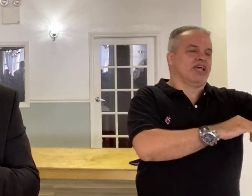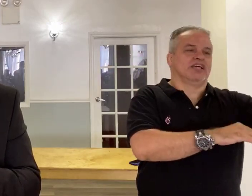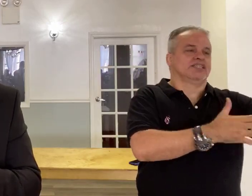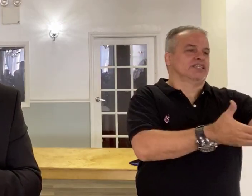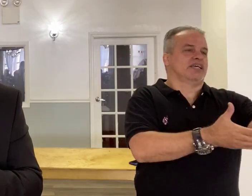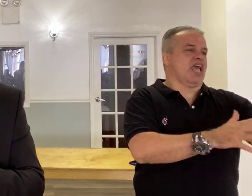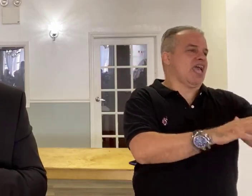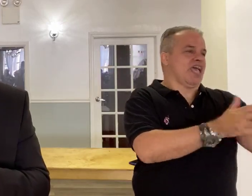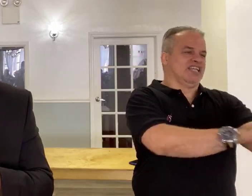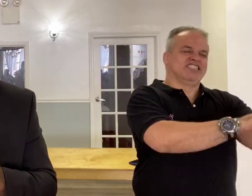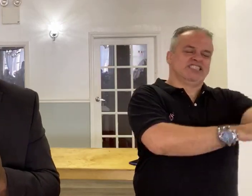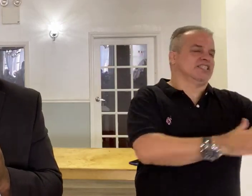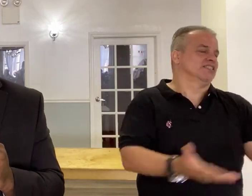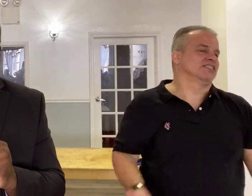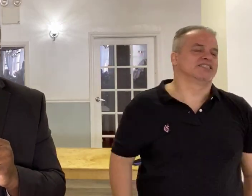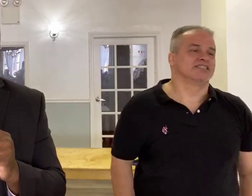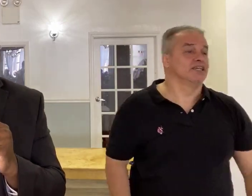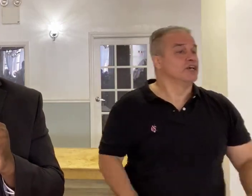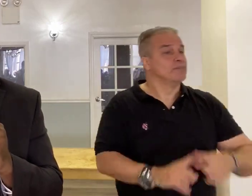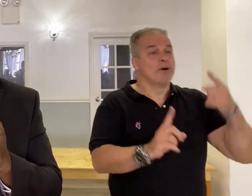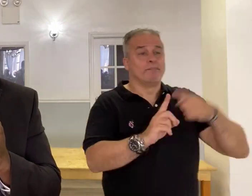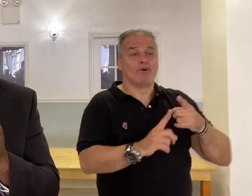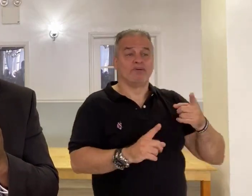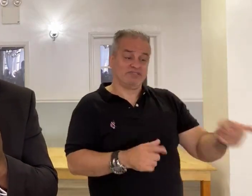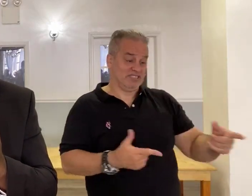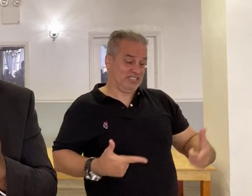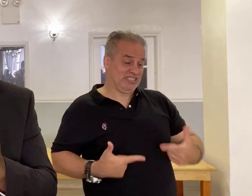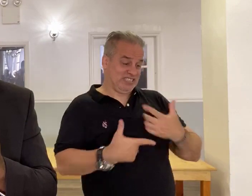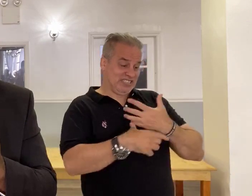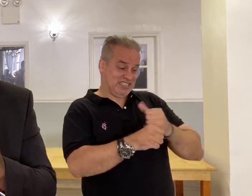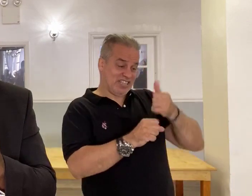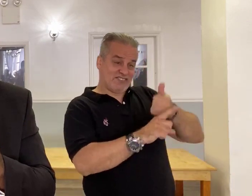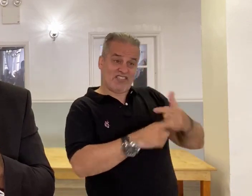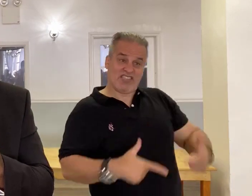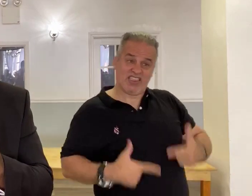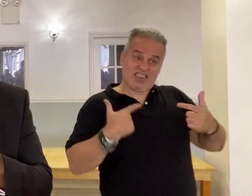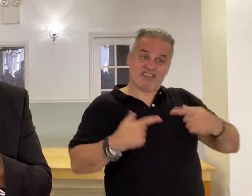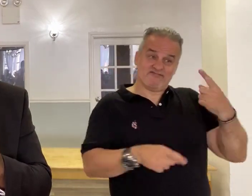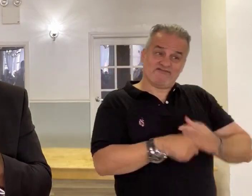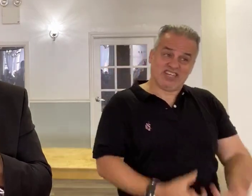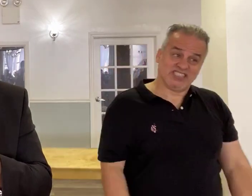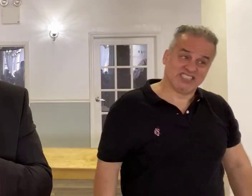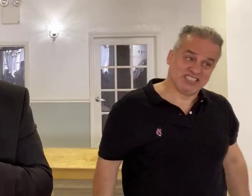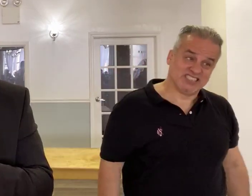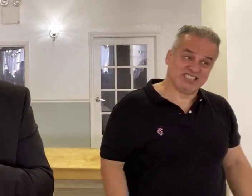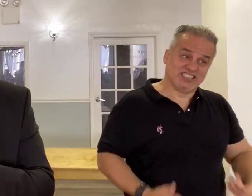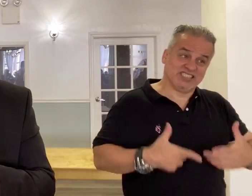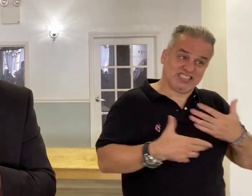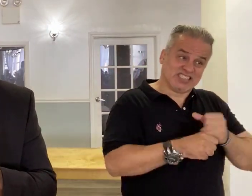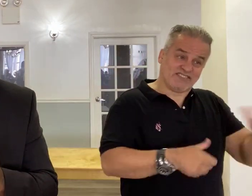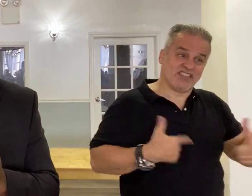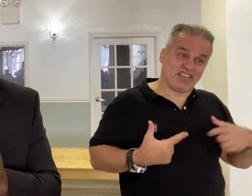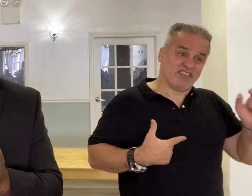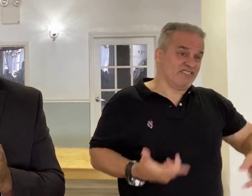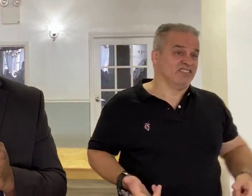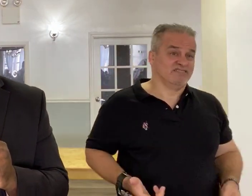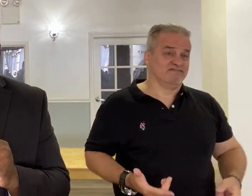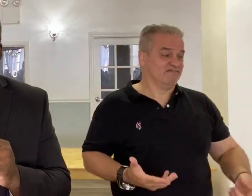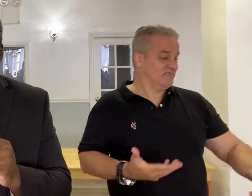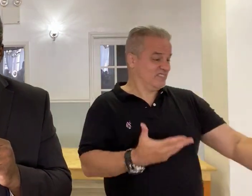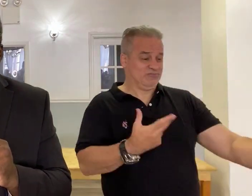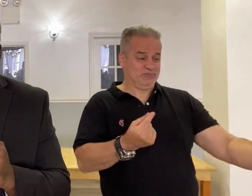point. In our Christian walk, we have tough decisions. Things we have to say goodbye